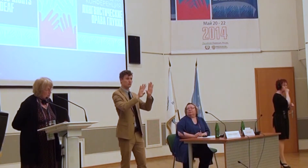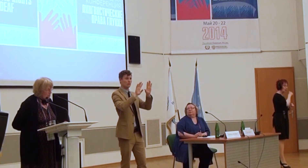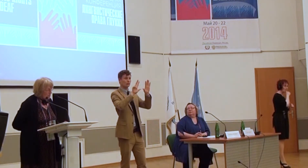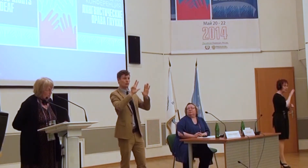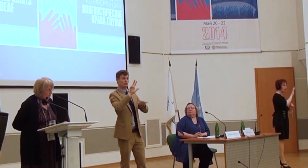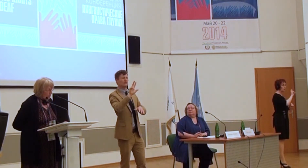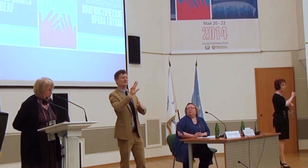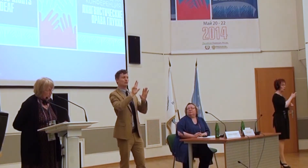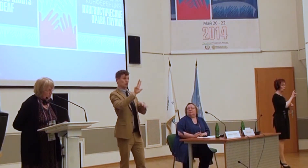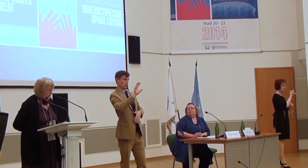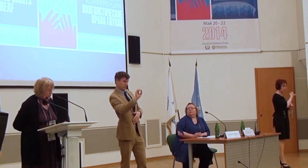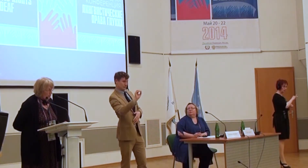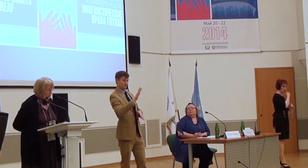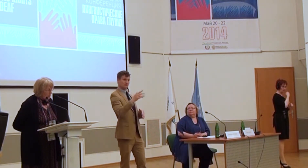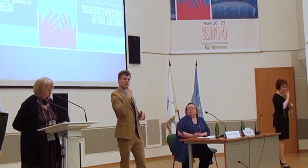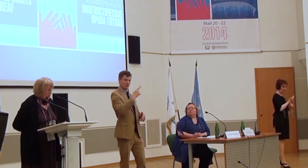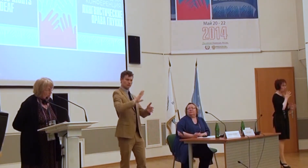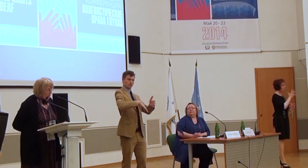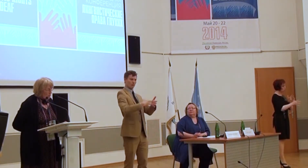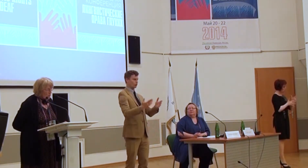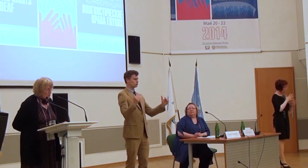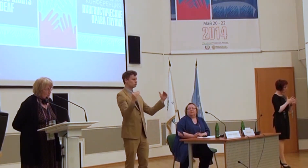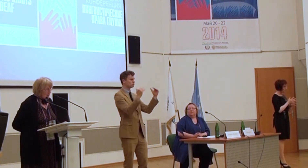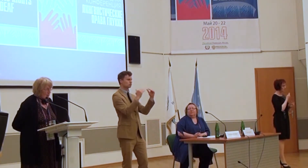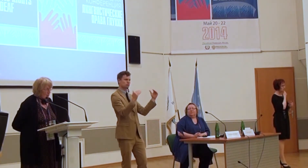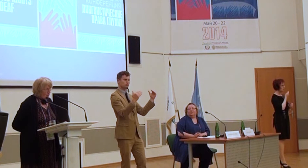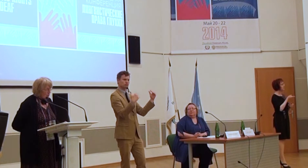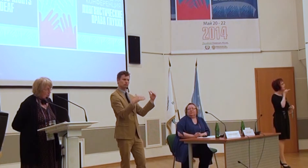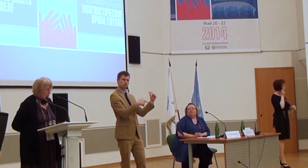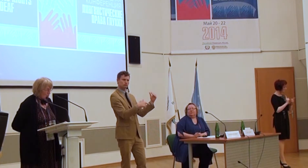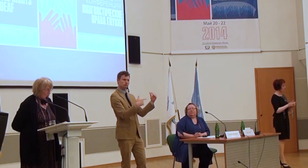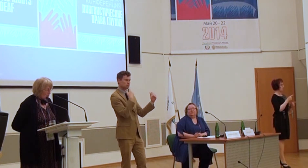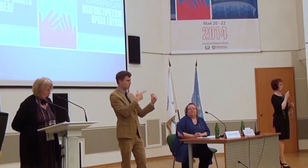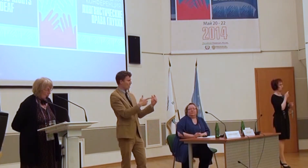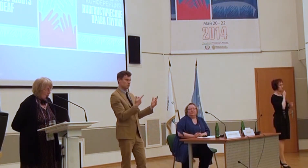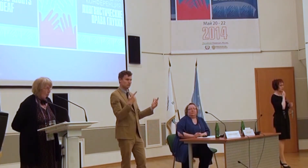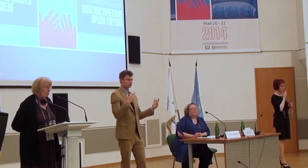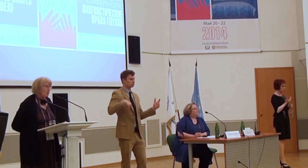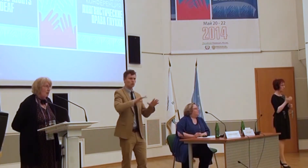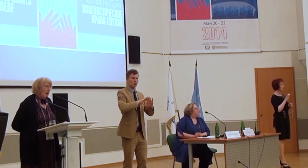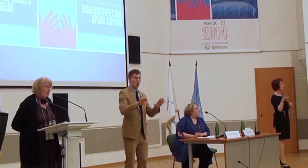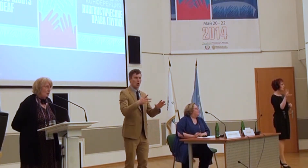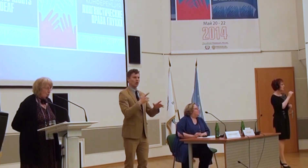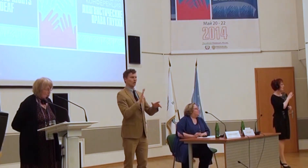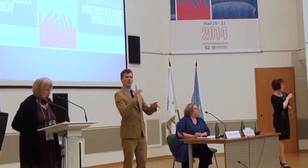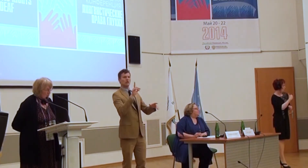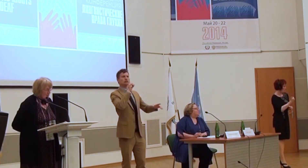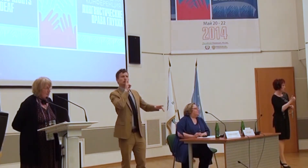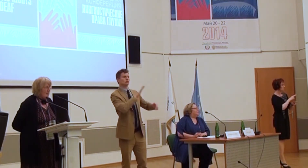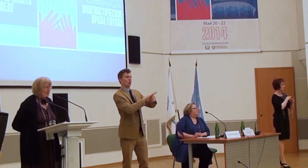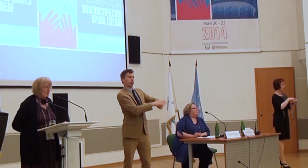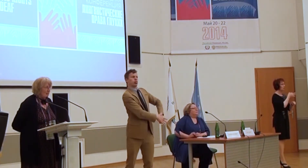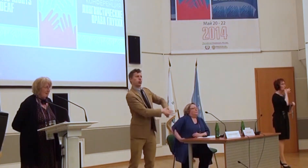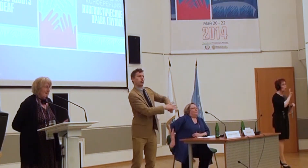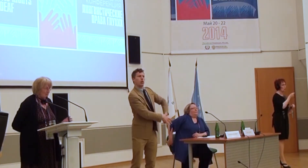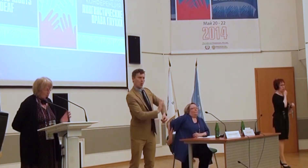all the richness and function of such a language. And we shouldn't take a lofty, contemptuous view of sign language and not treat it like